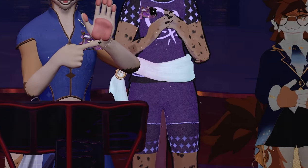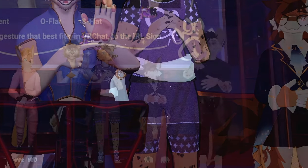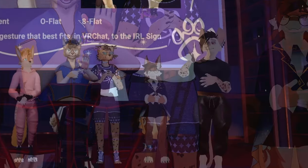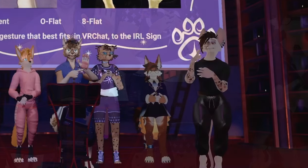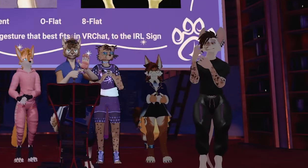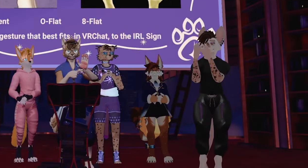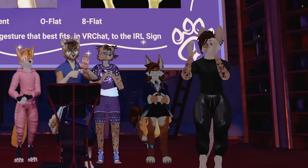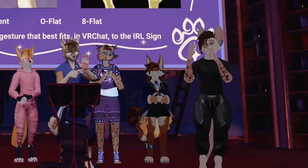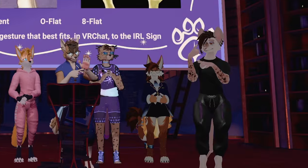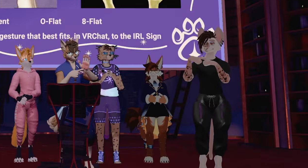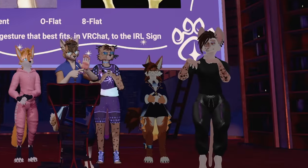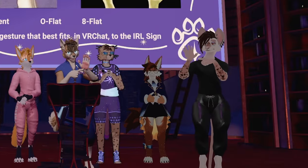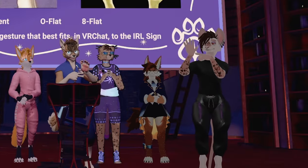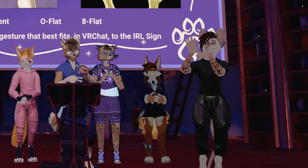index finger below it.